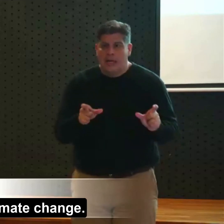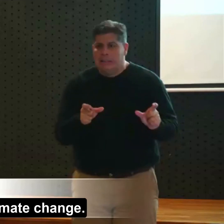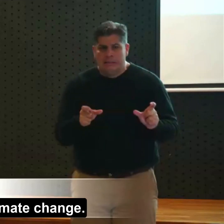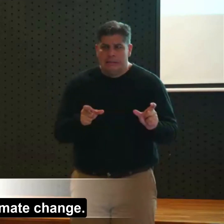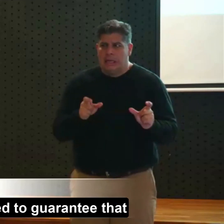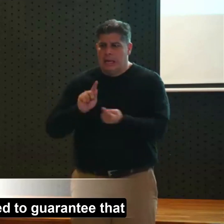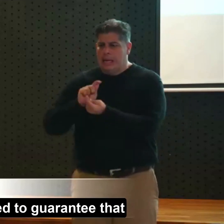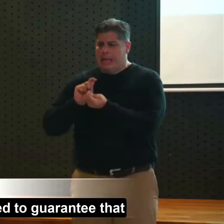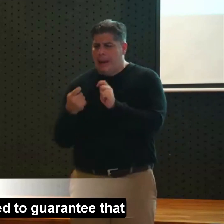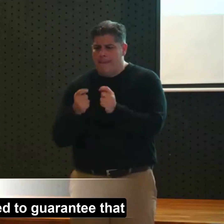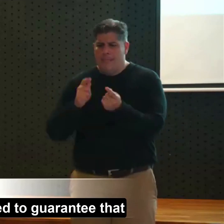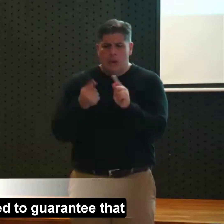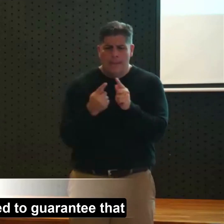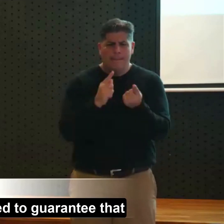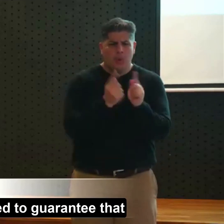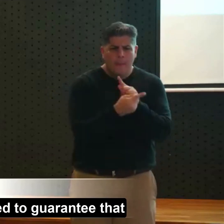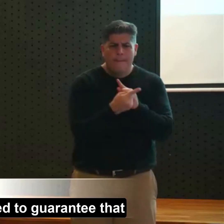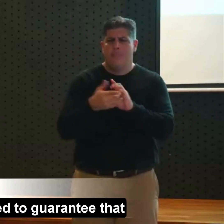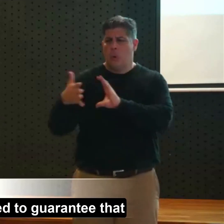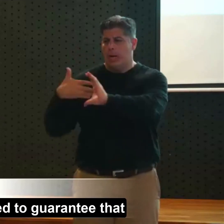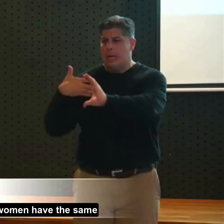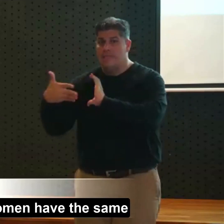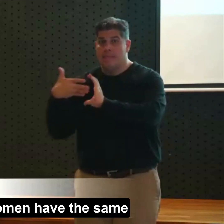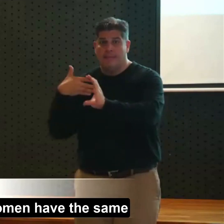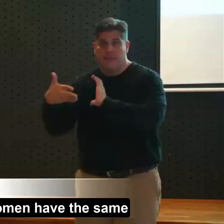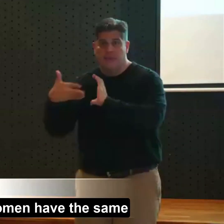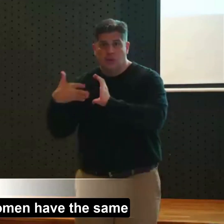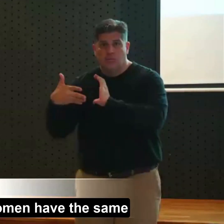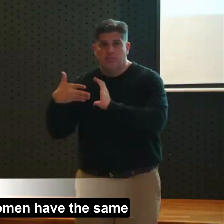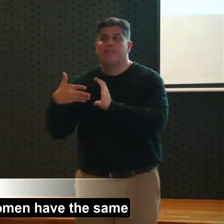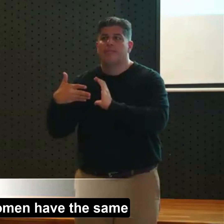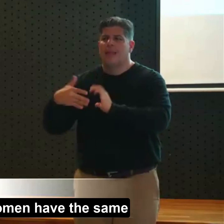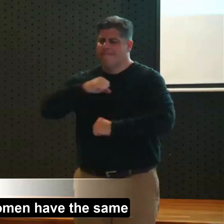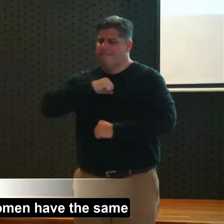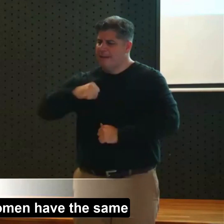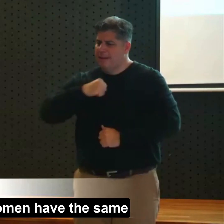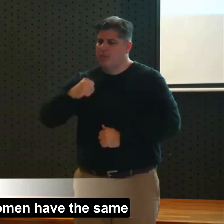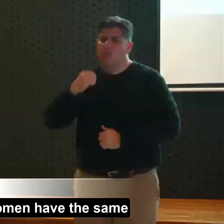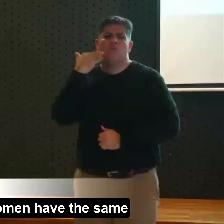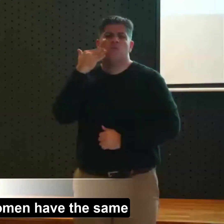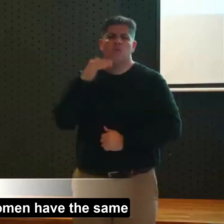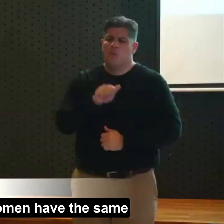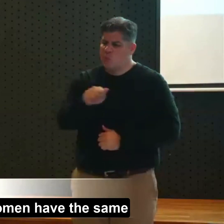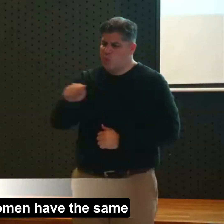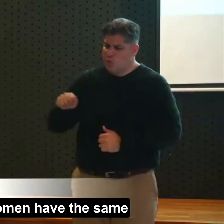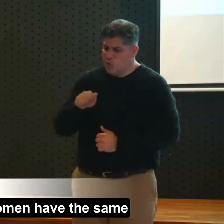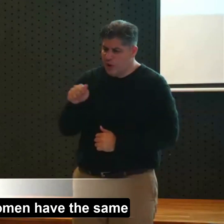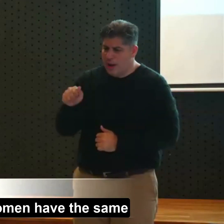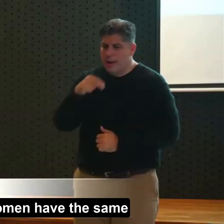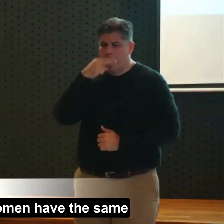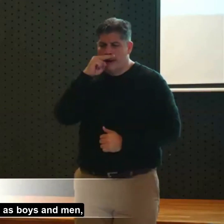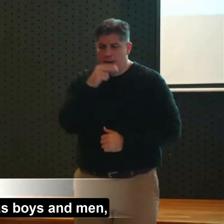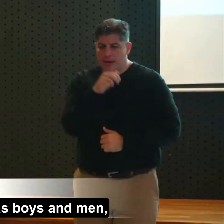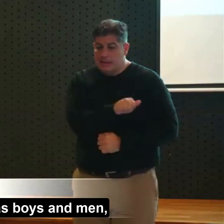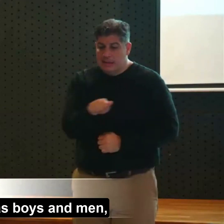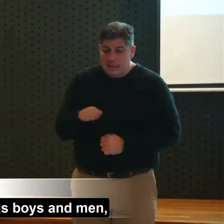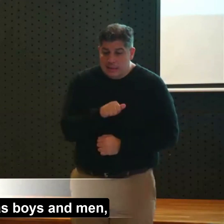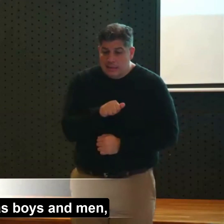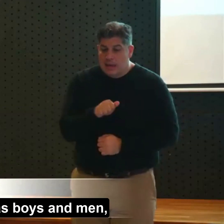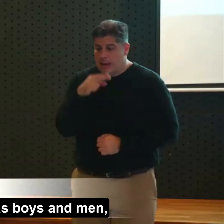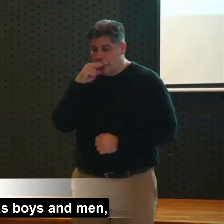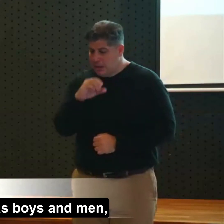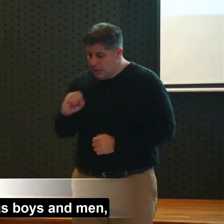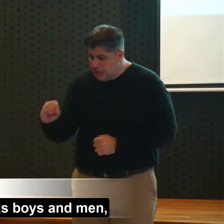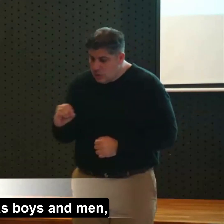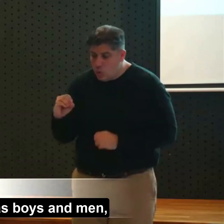of climate change, and we need to guarantee that girls and women have the same access